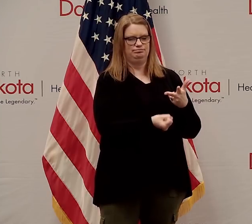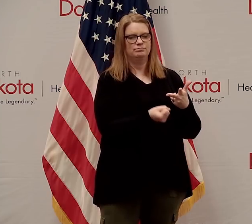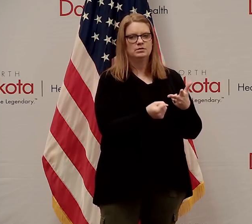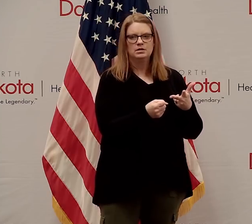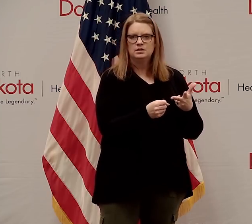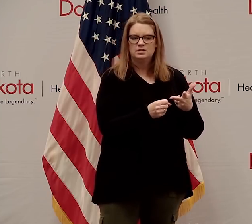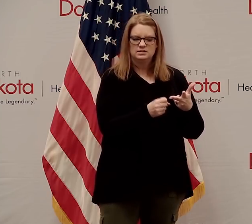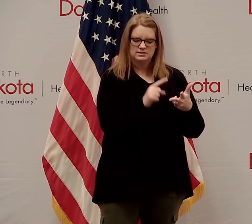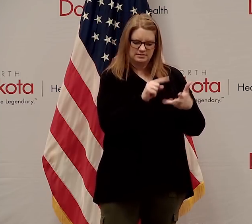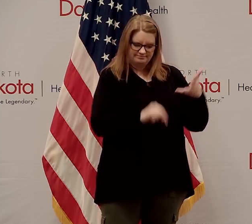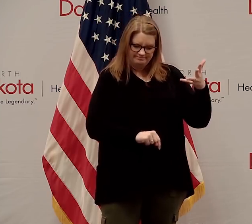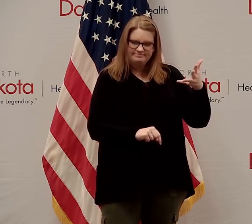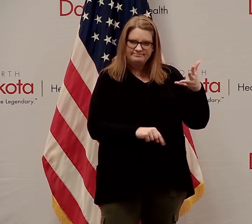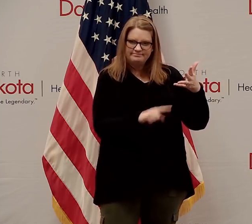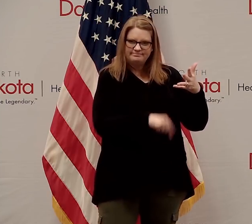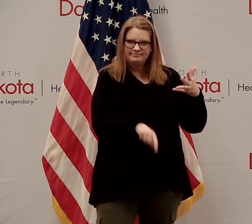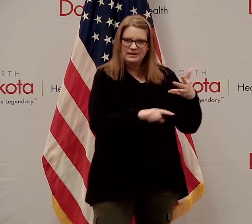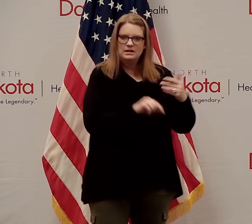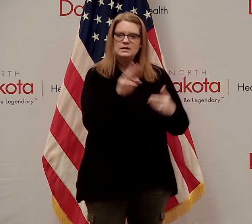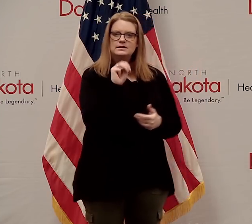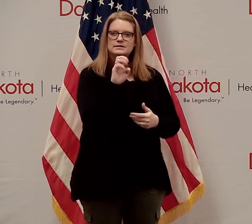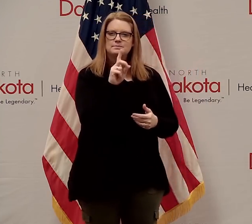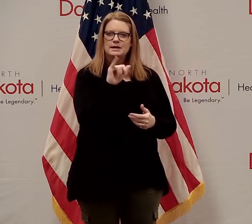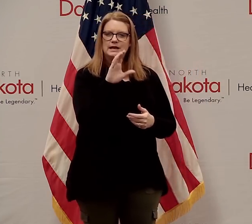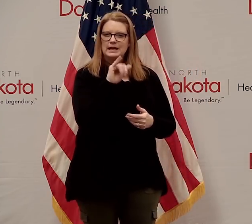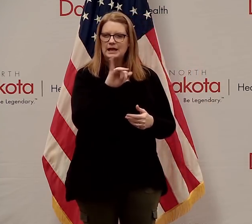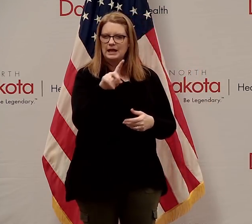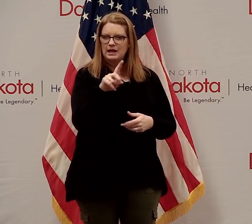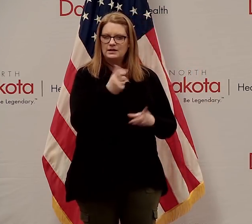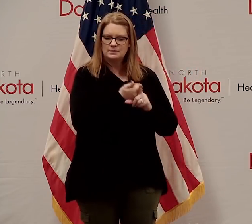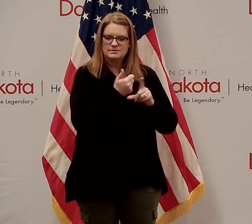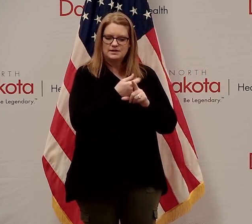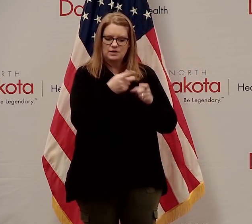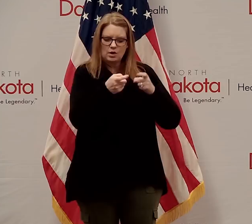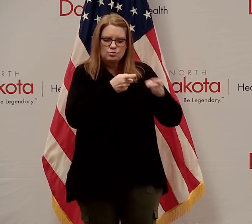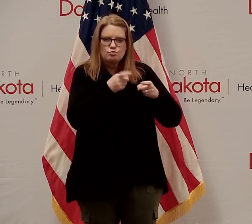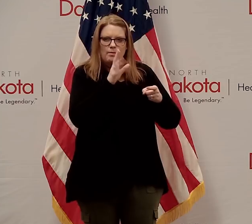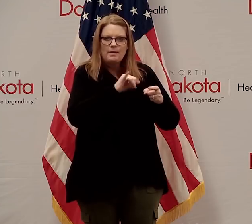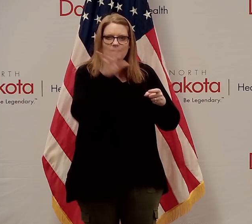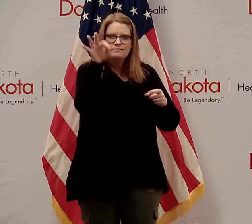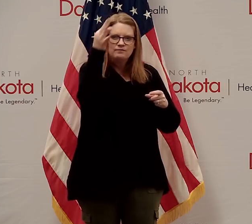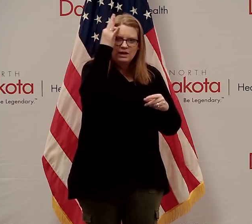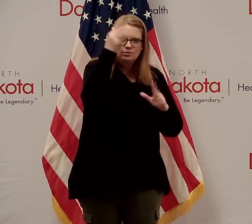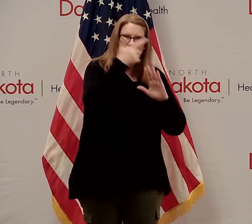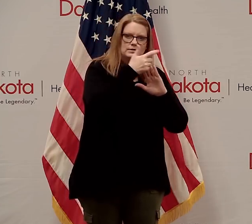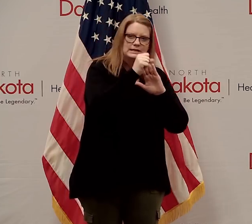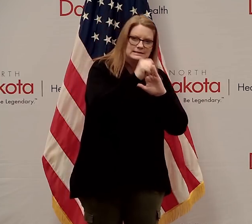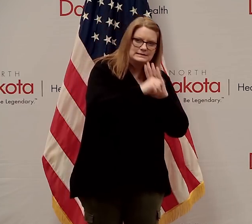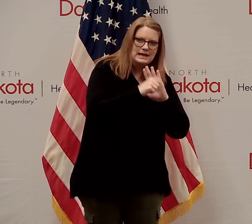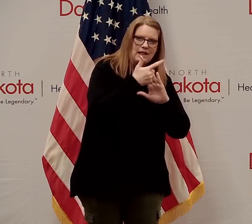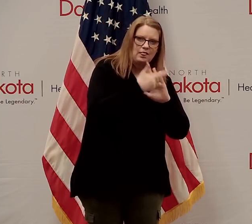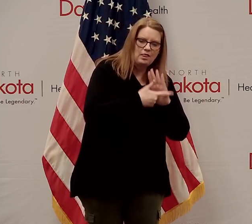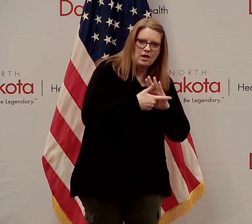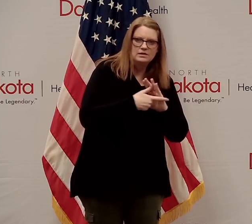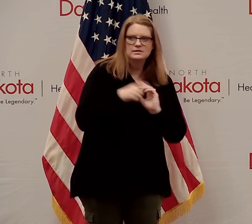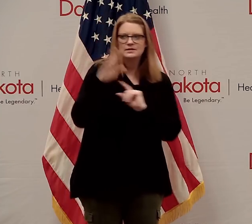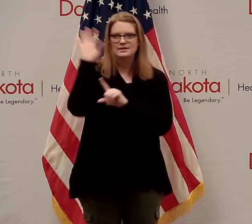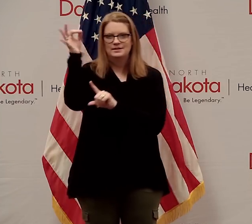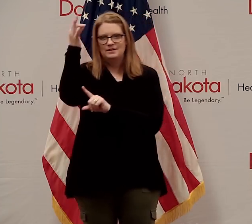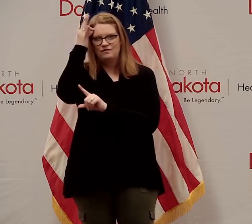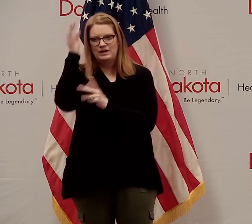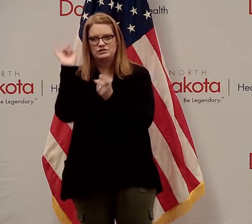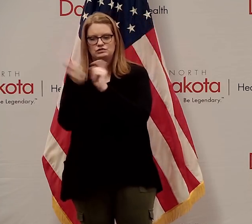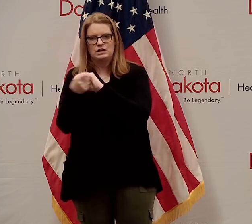these Medicaid programs are governed by many federal and state laws. When the feds changed their rules, this executive